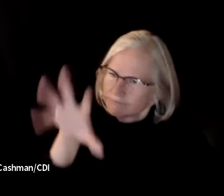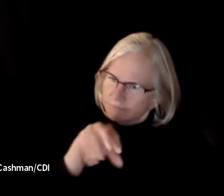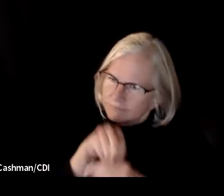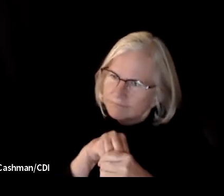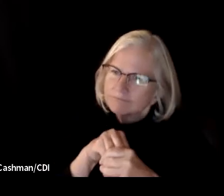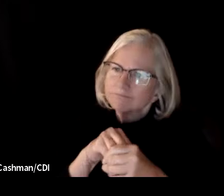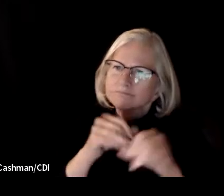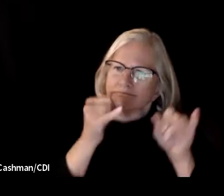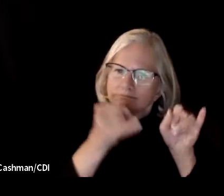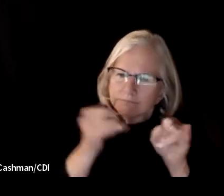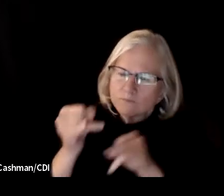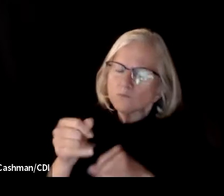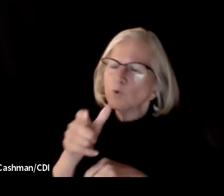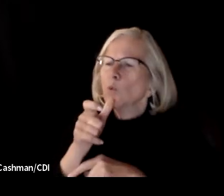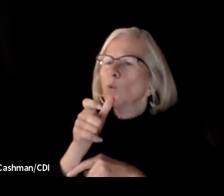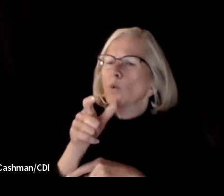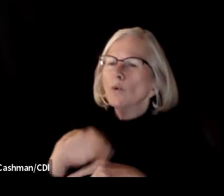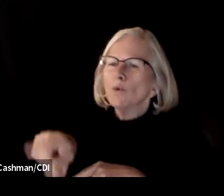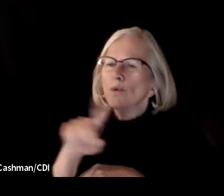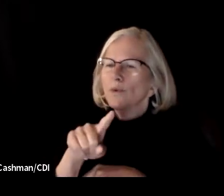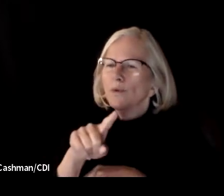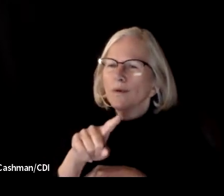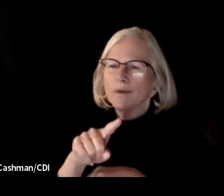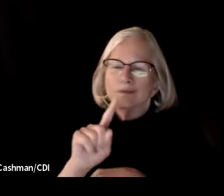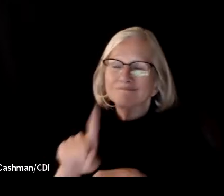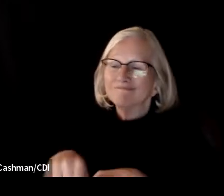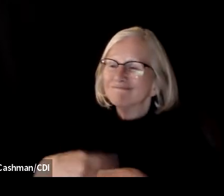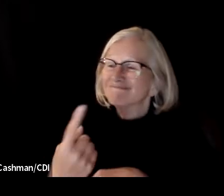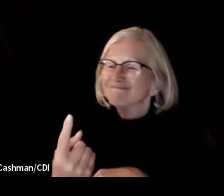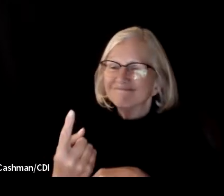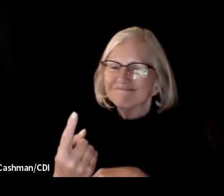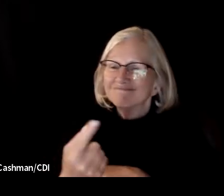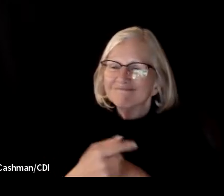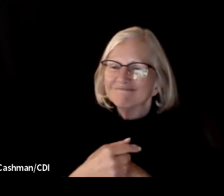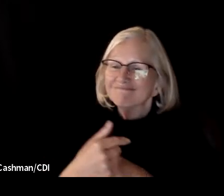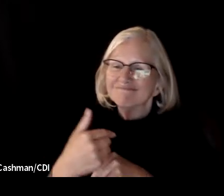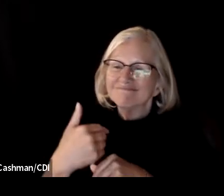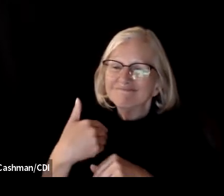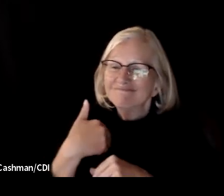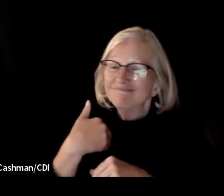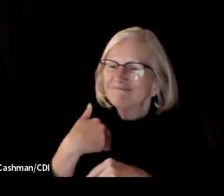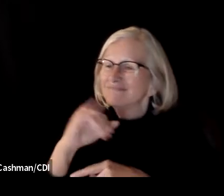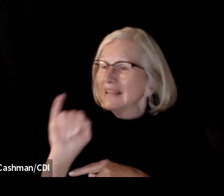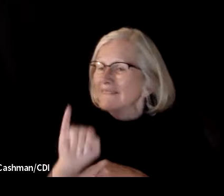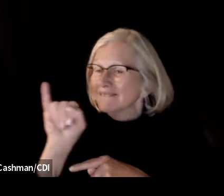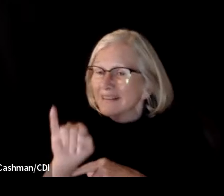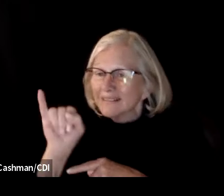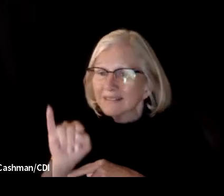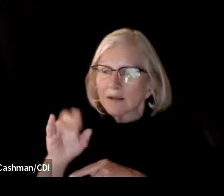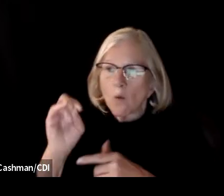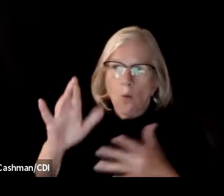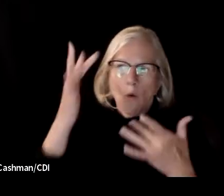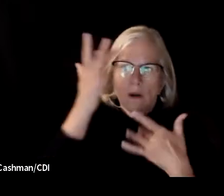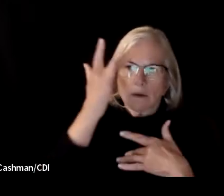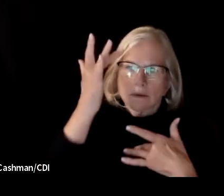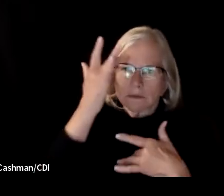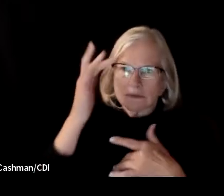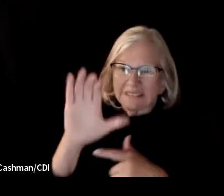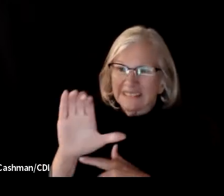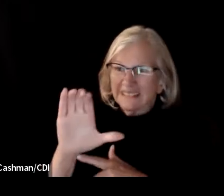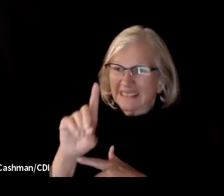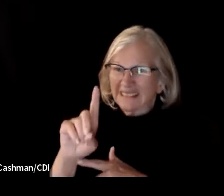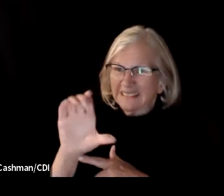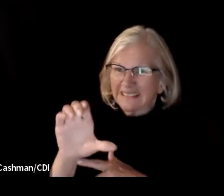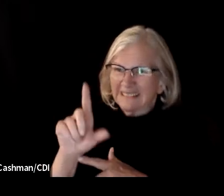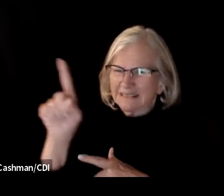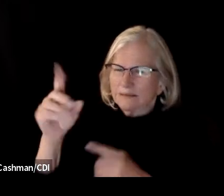have just, an infection or disease. But CDC is focused on the more severe illness,